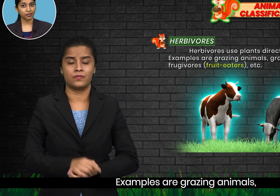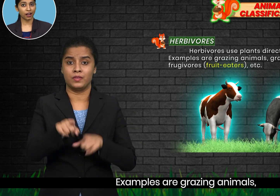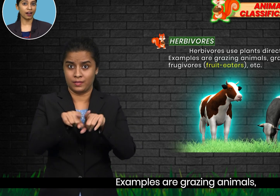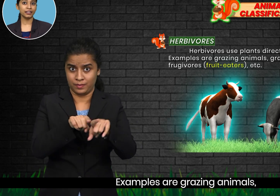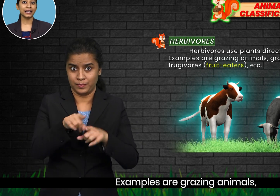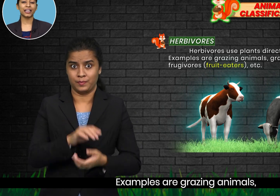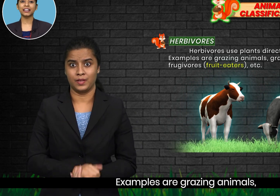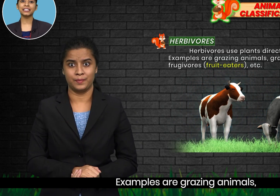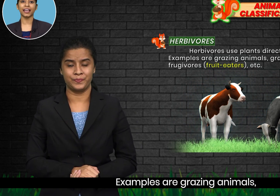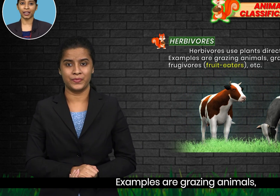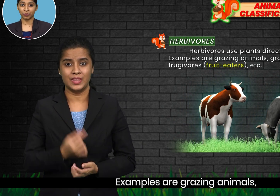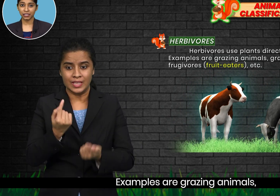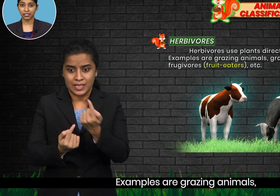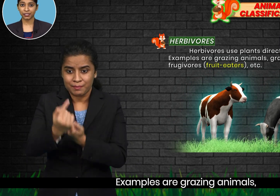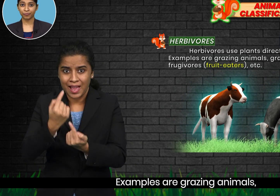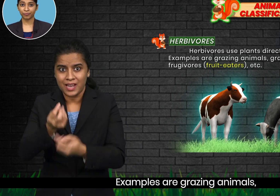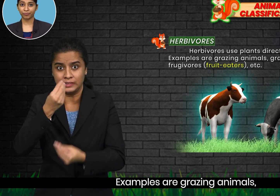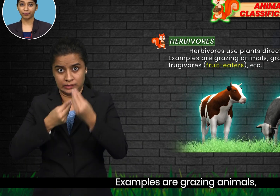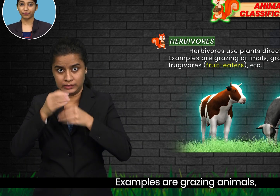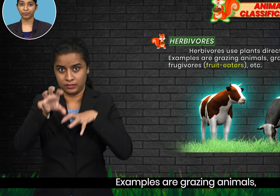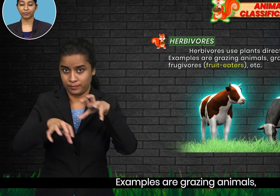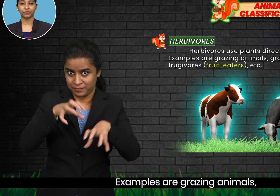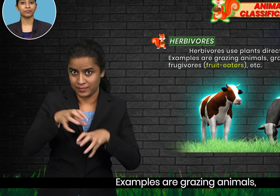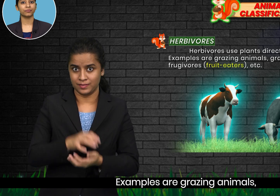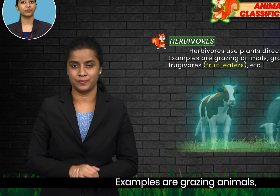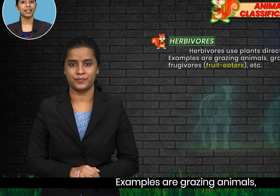Examples are grazing animals,